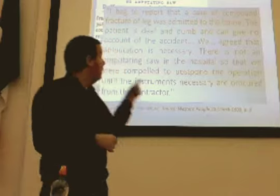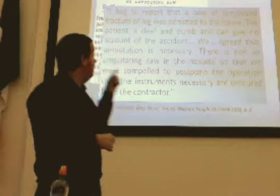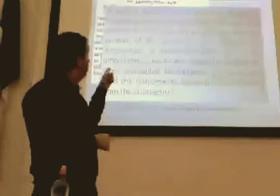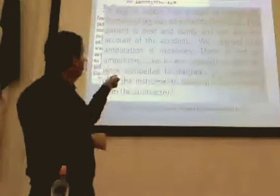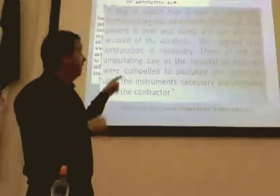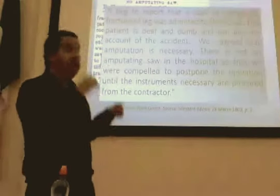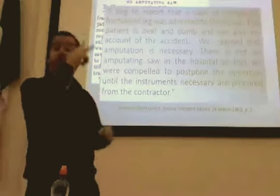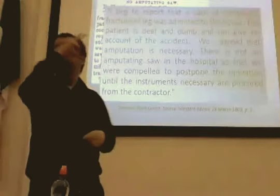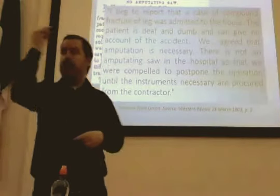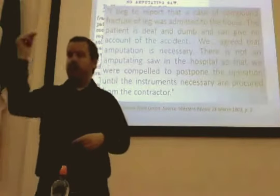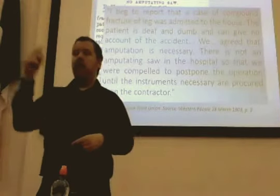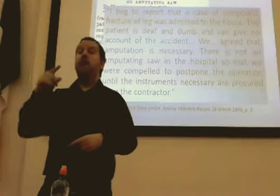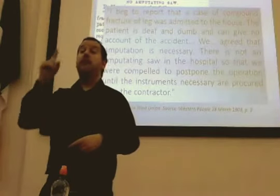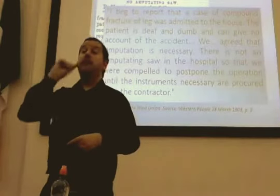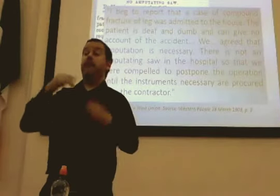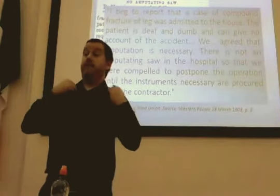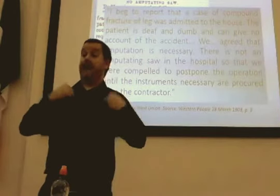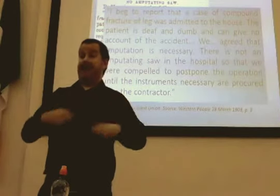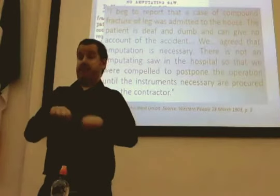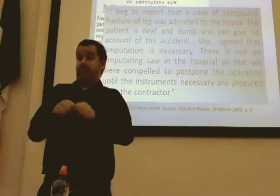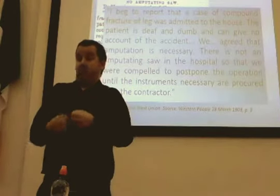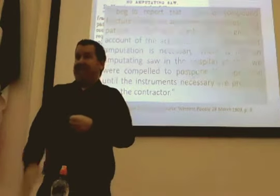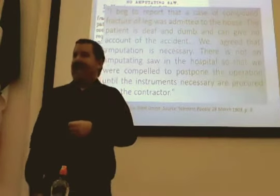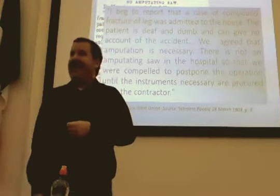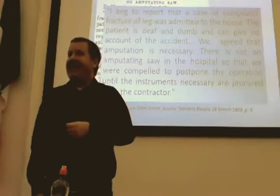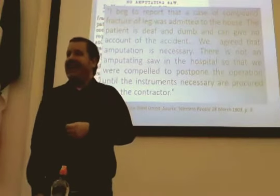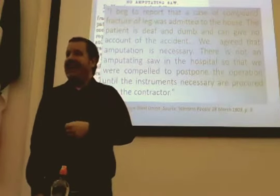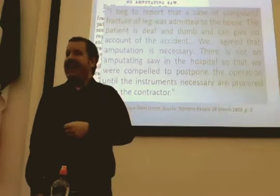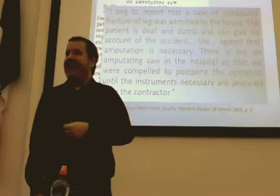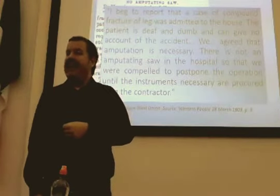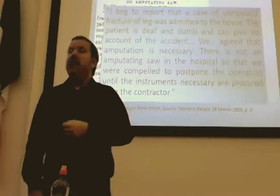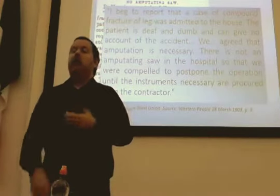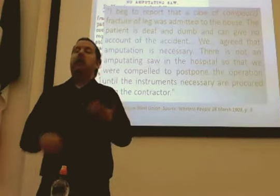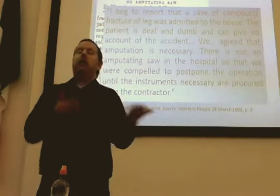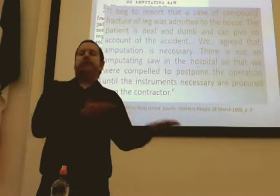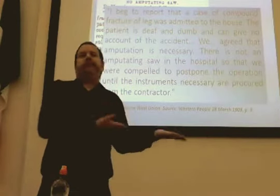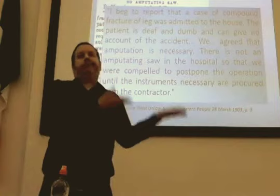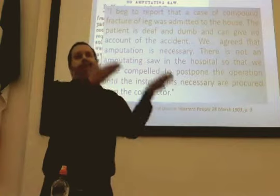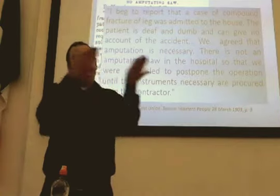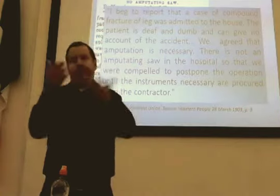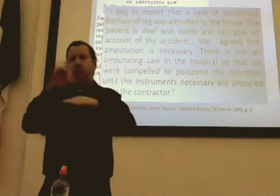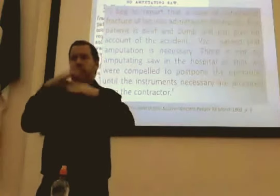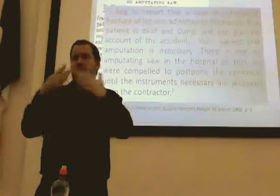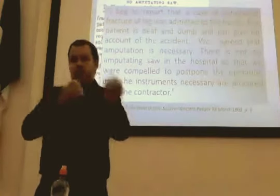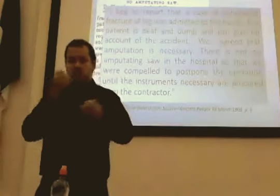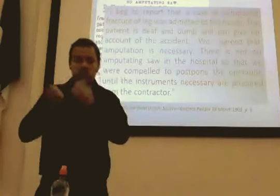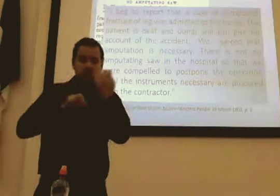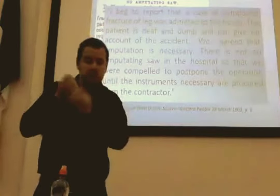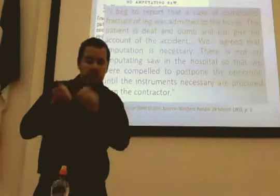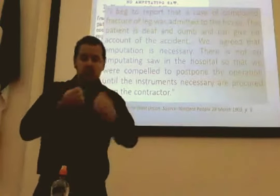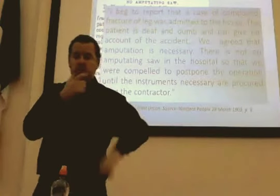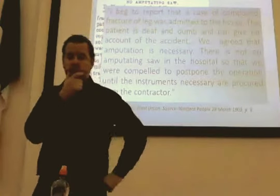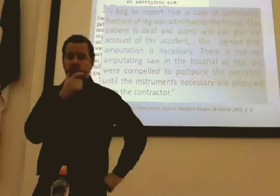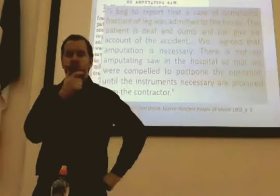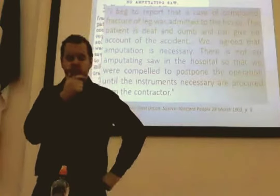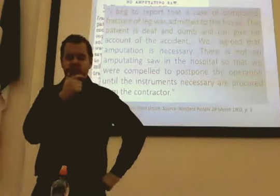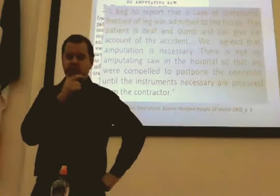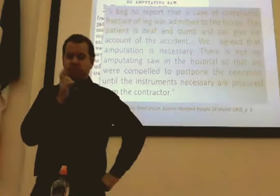still quite, the health service is still quite bad, but that time it was really bad. So there was a person who was brought to a hospital with a